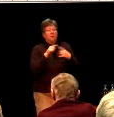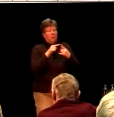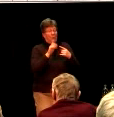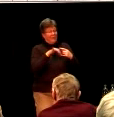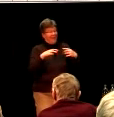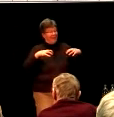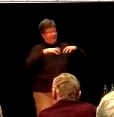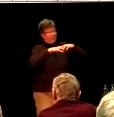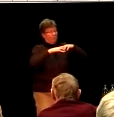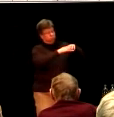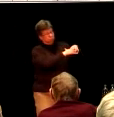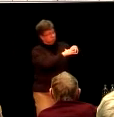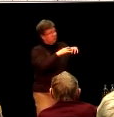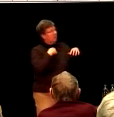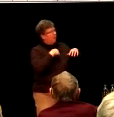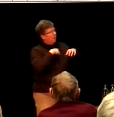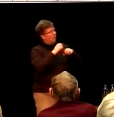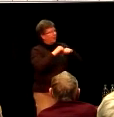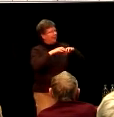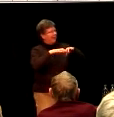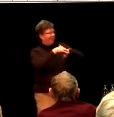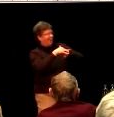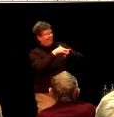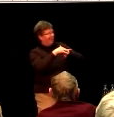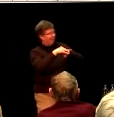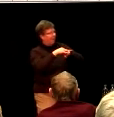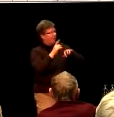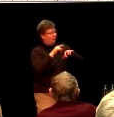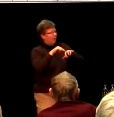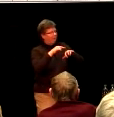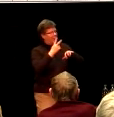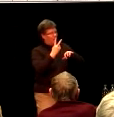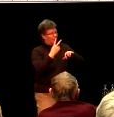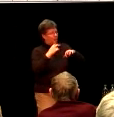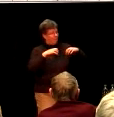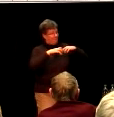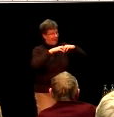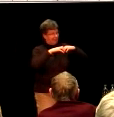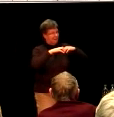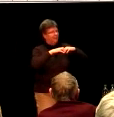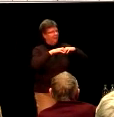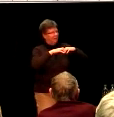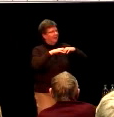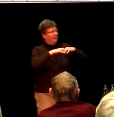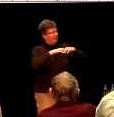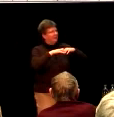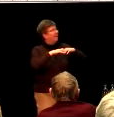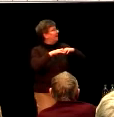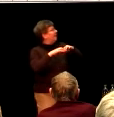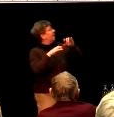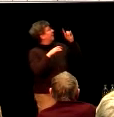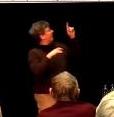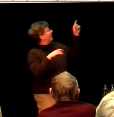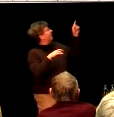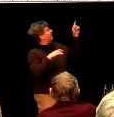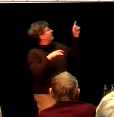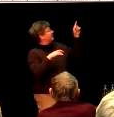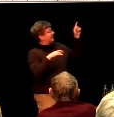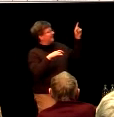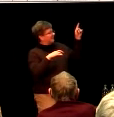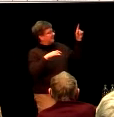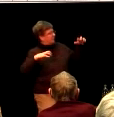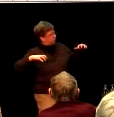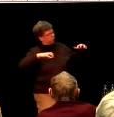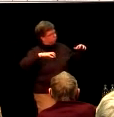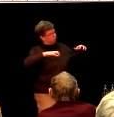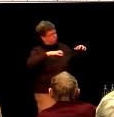do that, we get a kink along the boundary where those two air masses met, and we form this little hook. And this is the invading air mass that